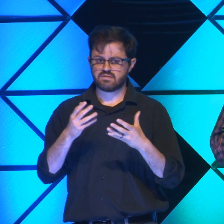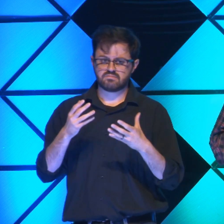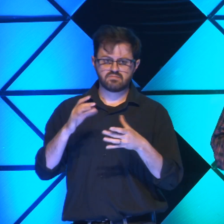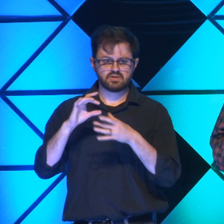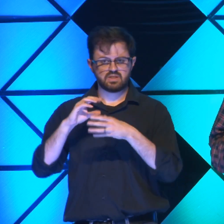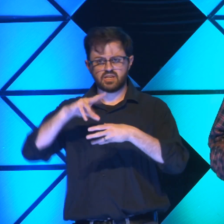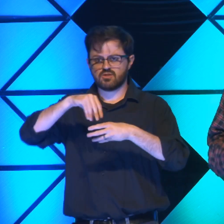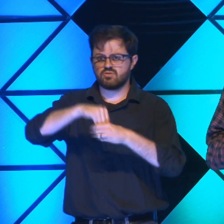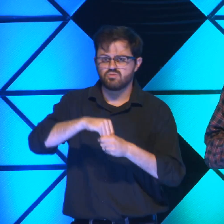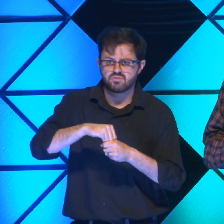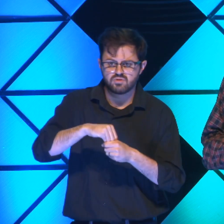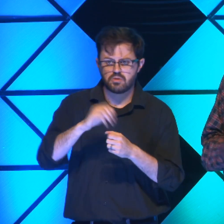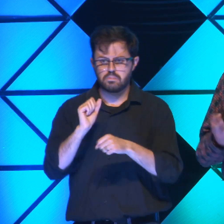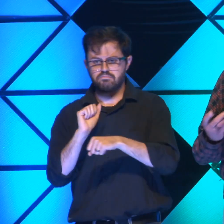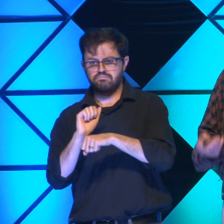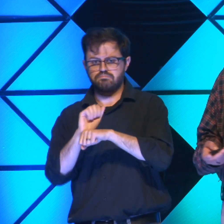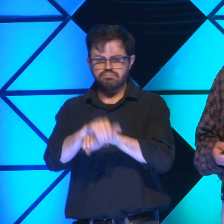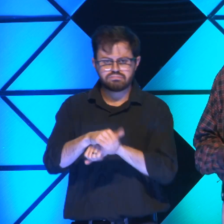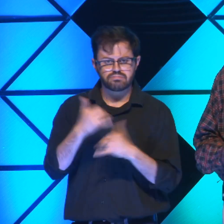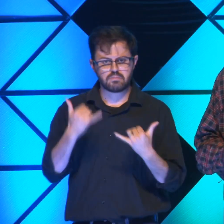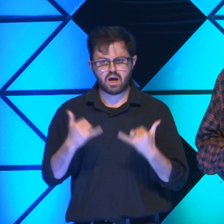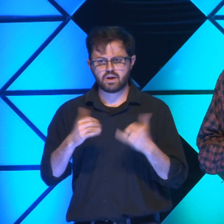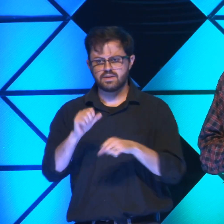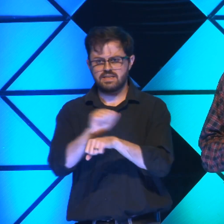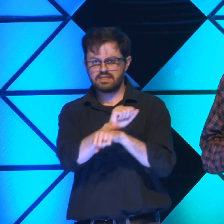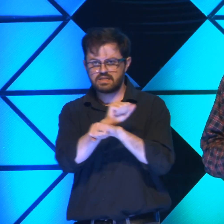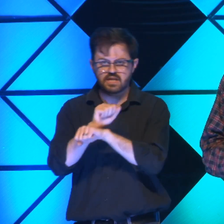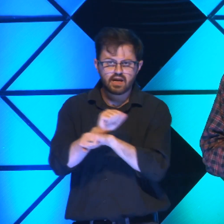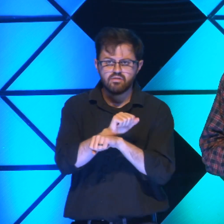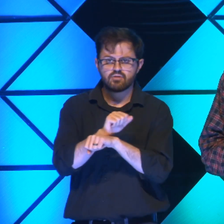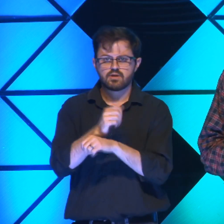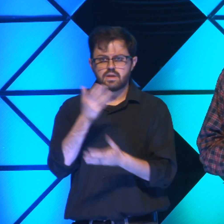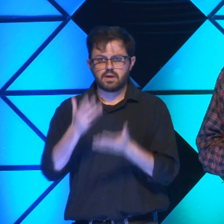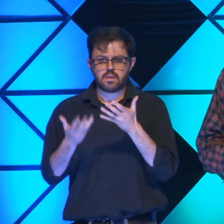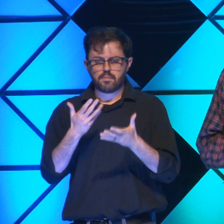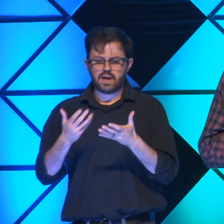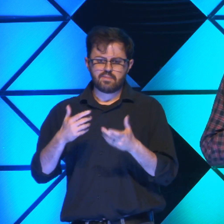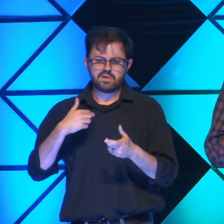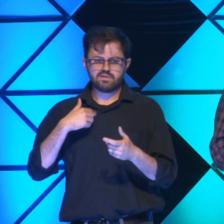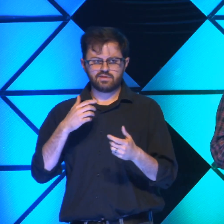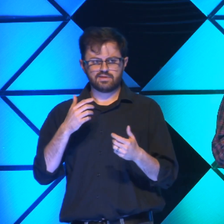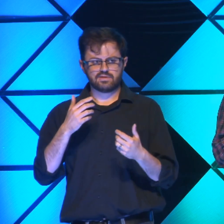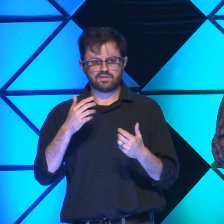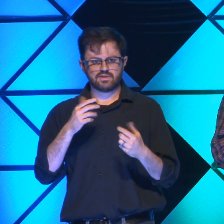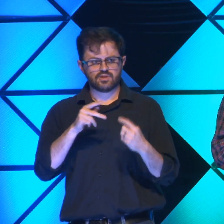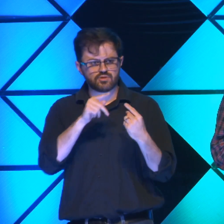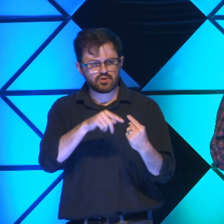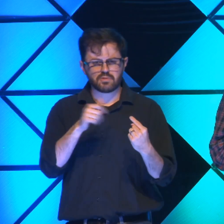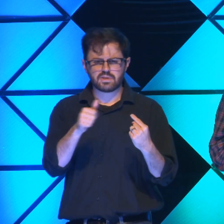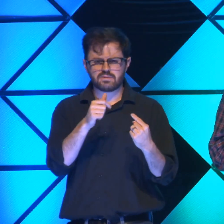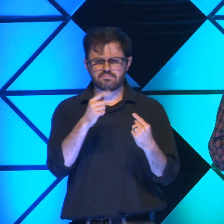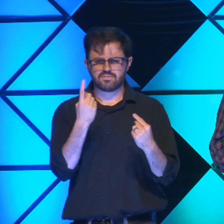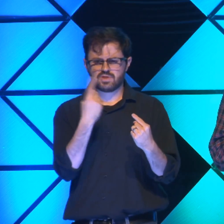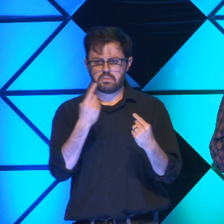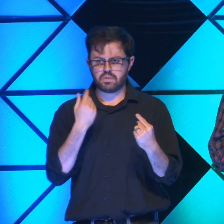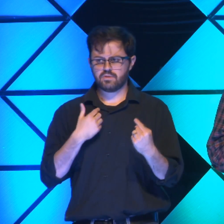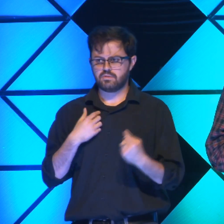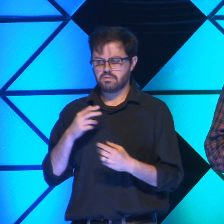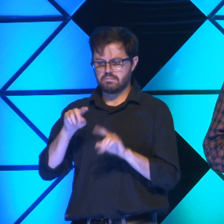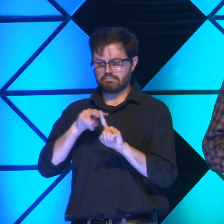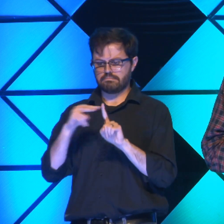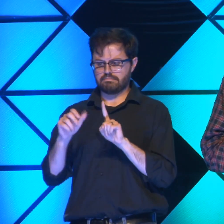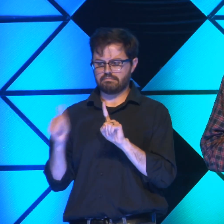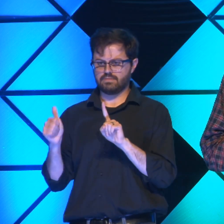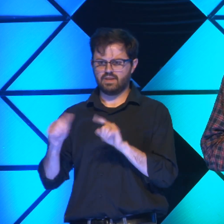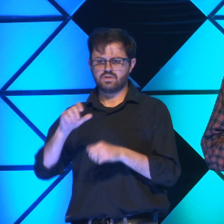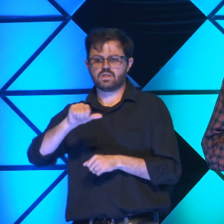or being in the struggle of those that are viewed as the other. Being empathetic in the struggle of